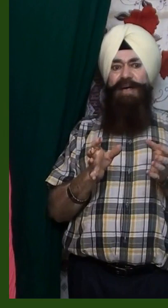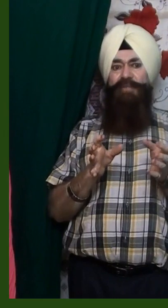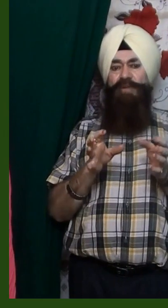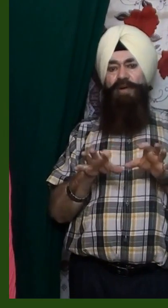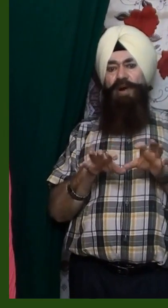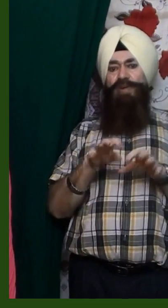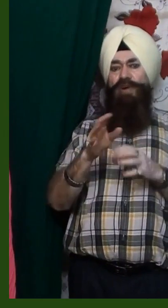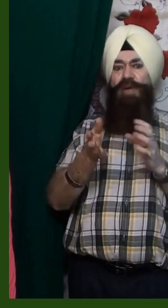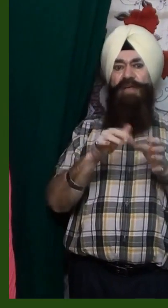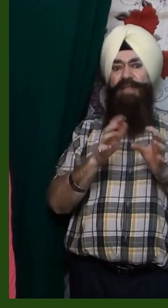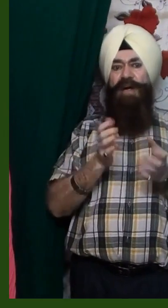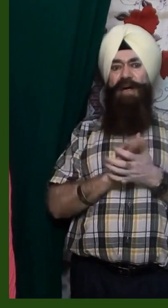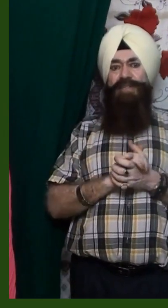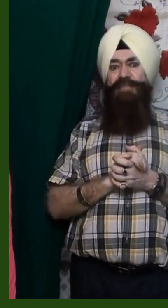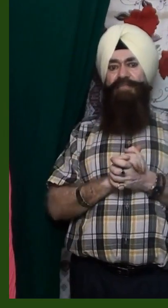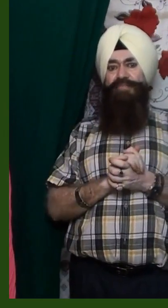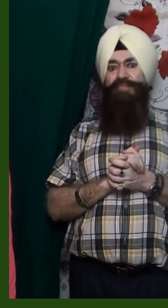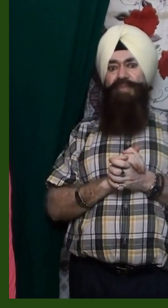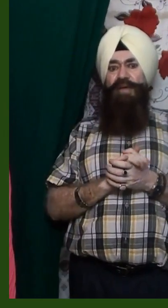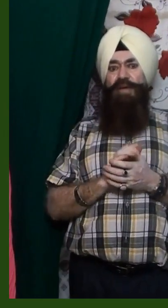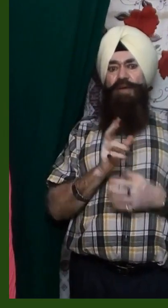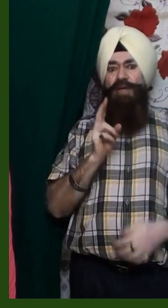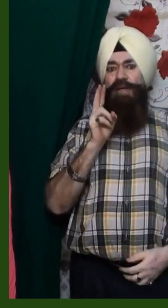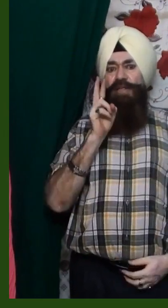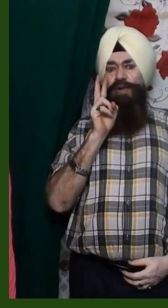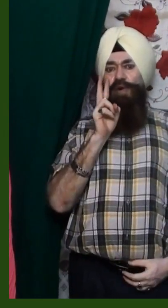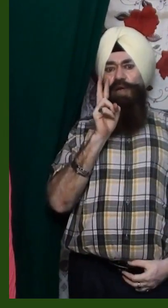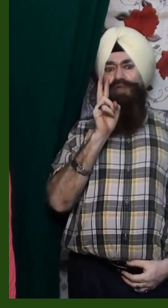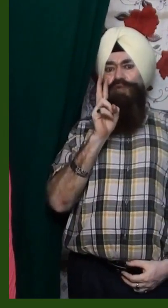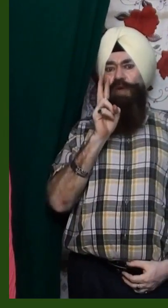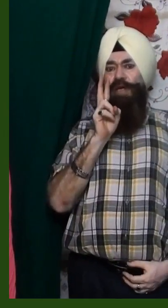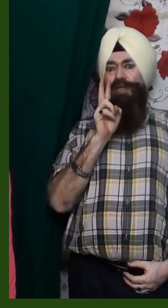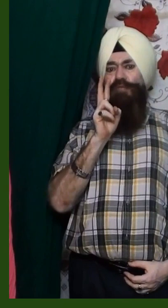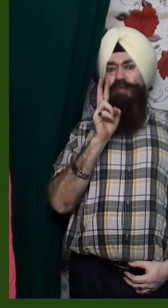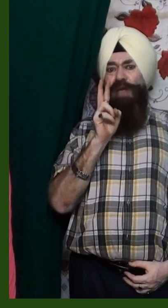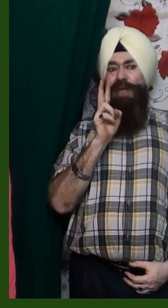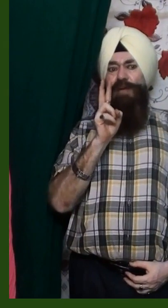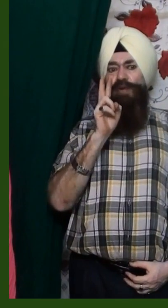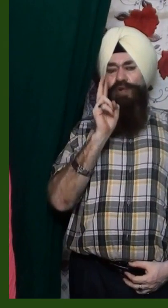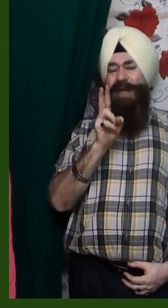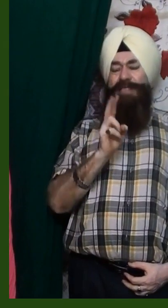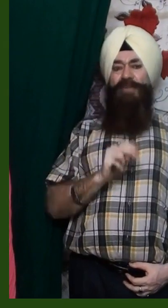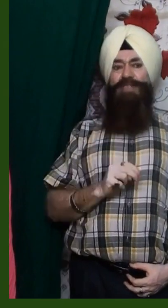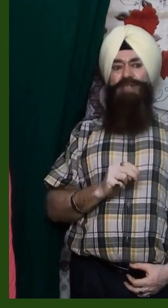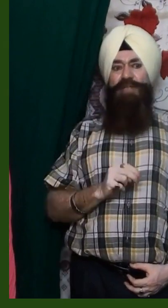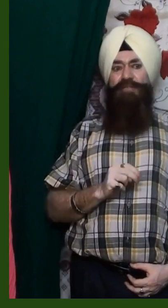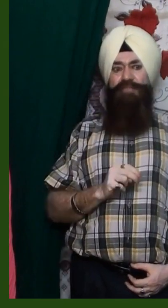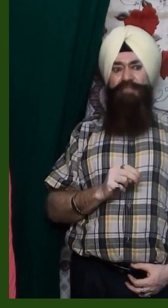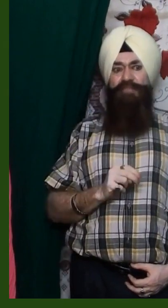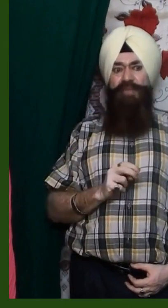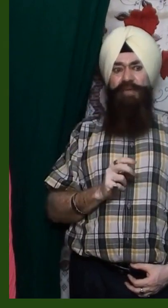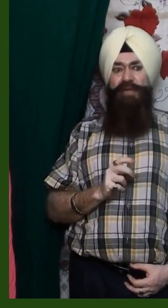as on or near the earth. The only two way to feel no